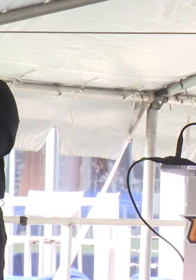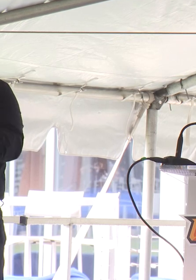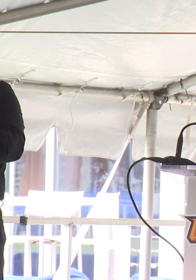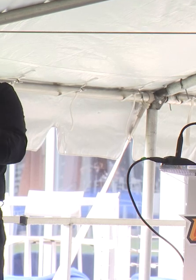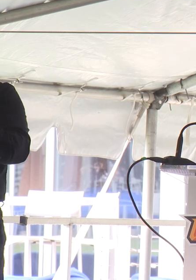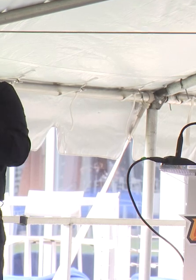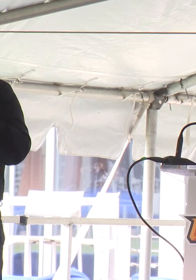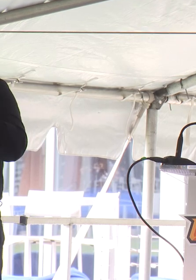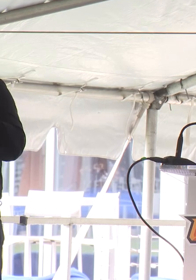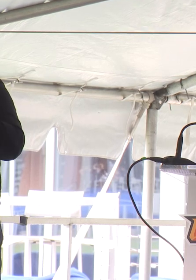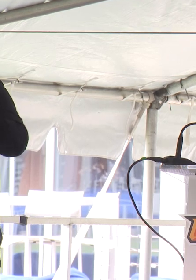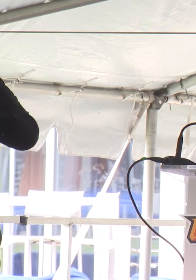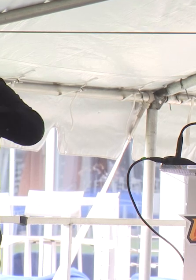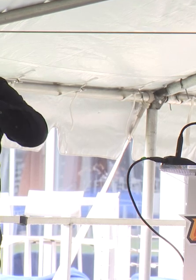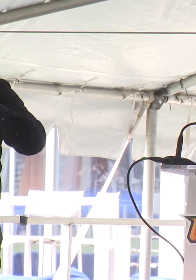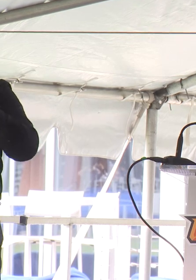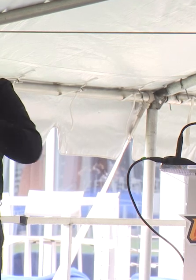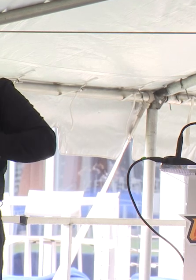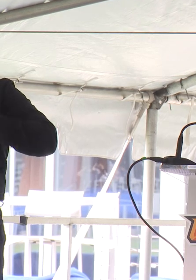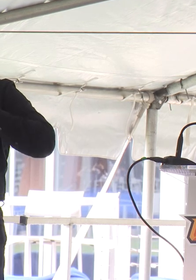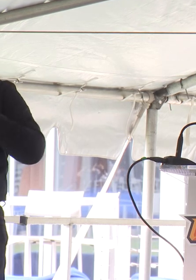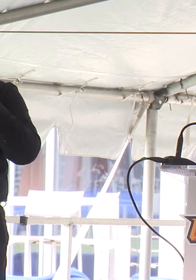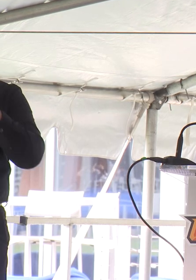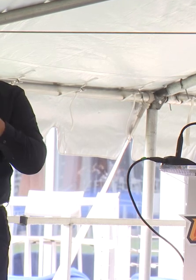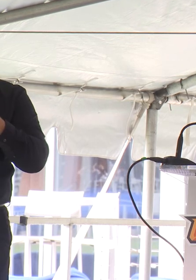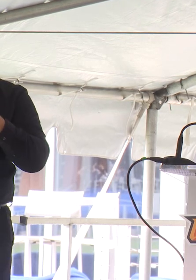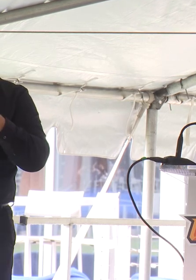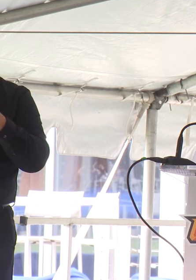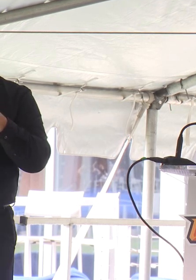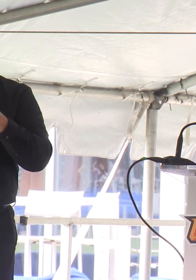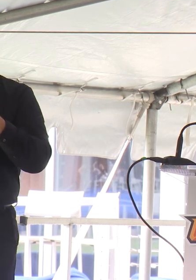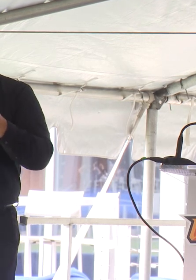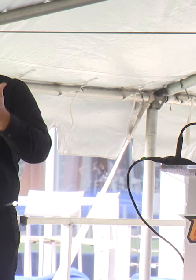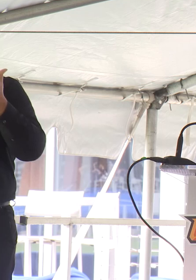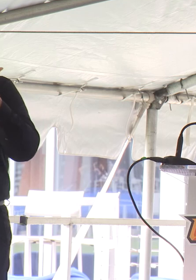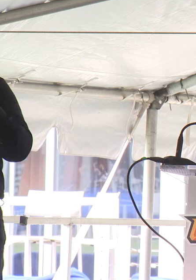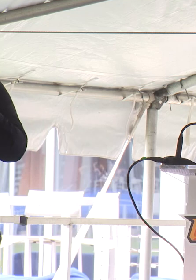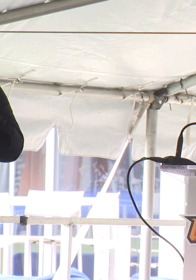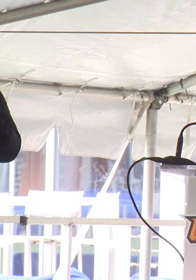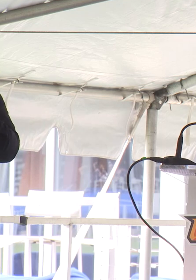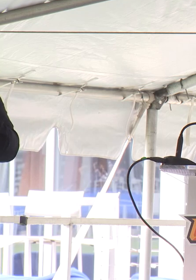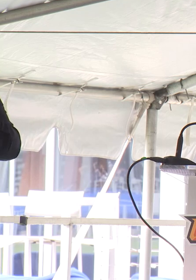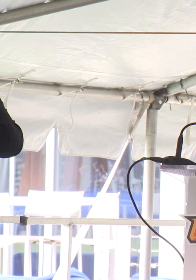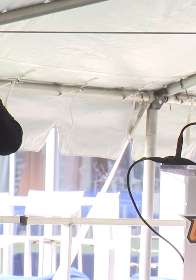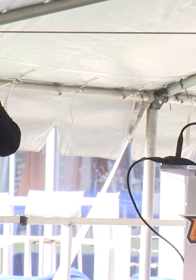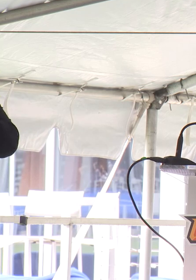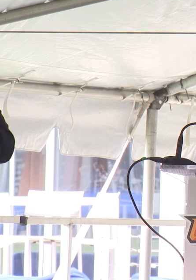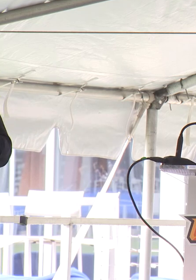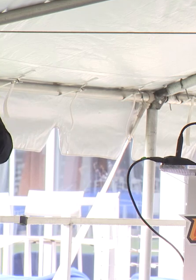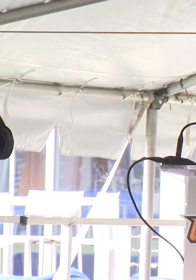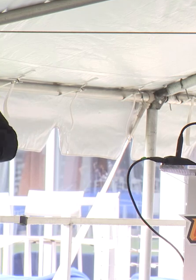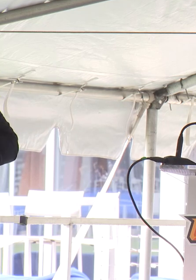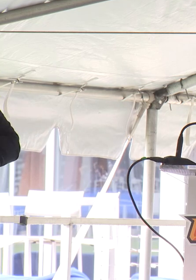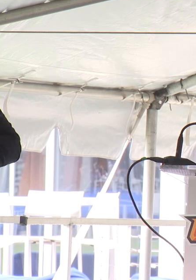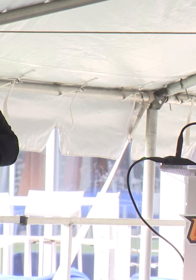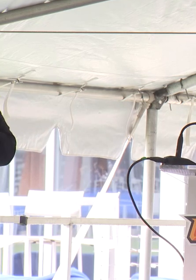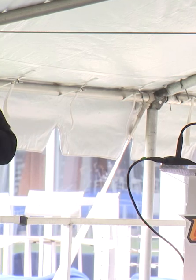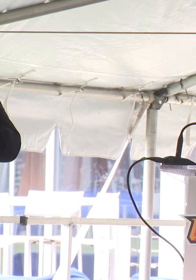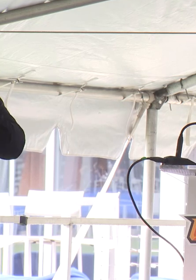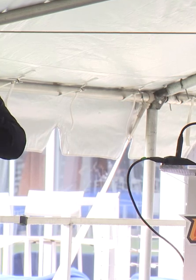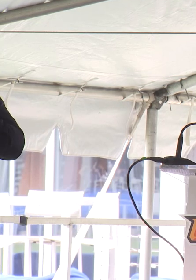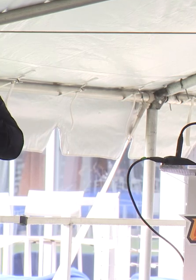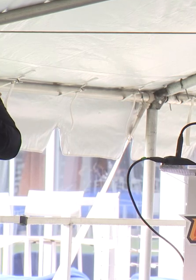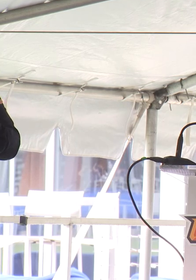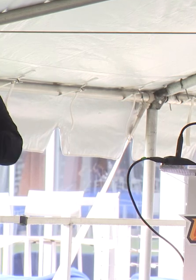continue making a difference in the lives of our students. Thank you doesn't seem to be enough to say. How do you thank a gift that